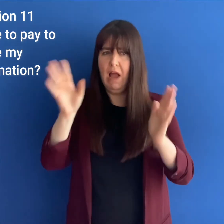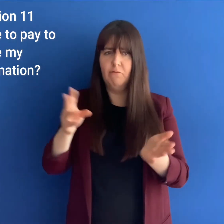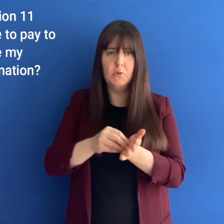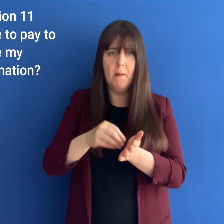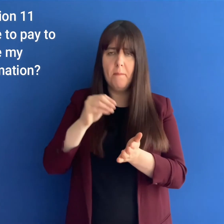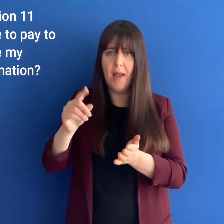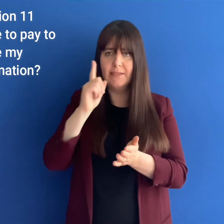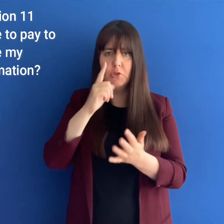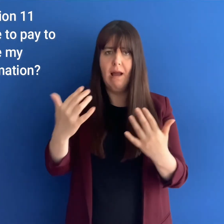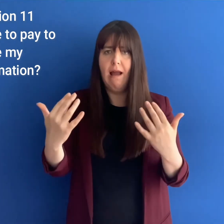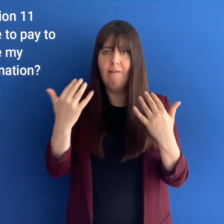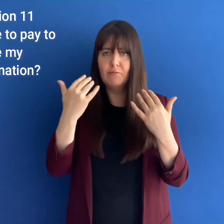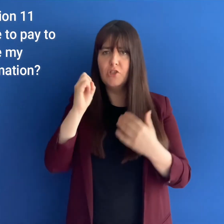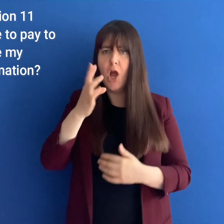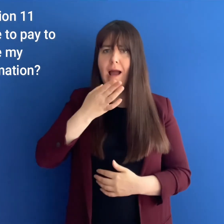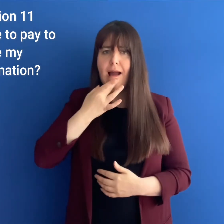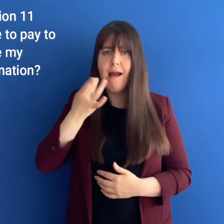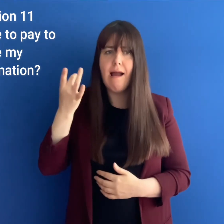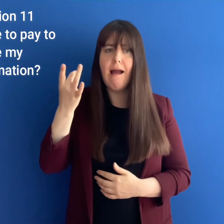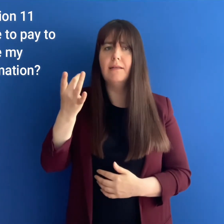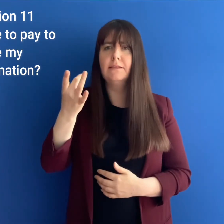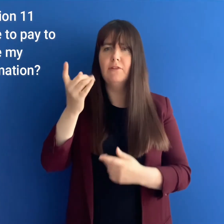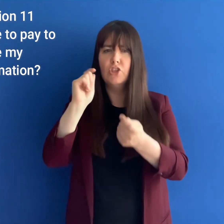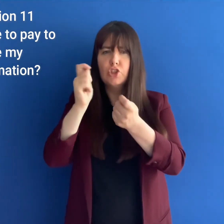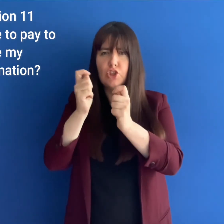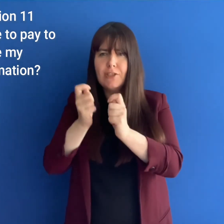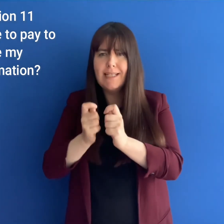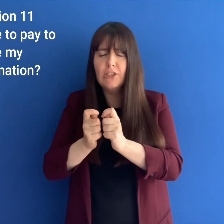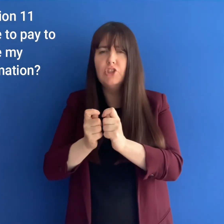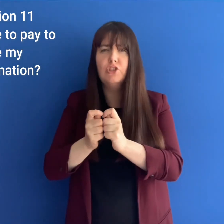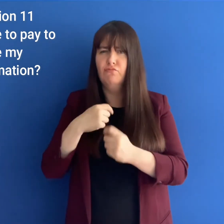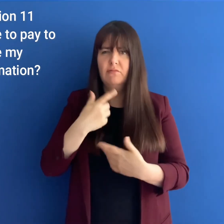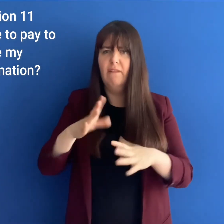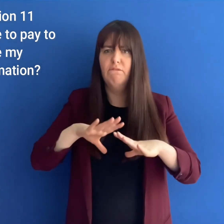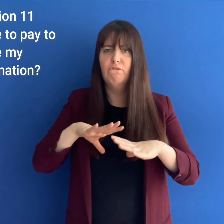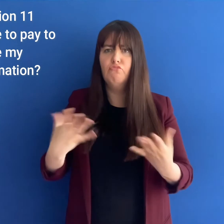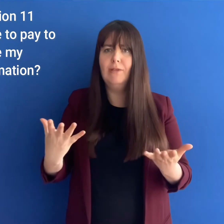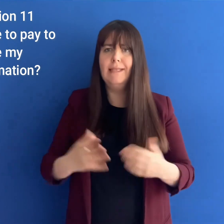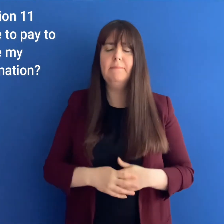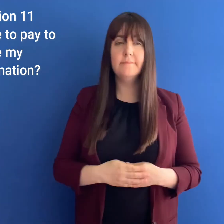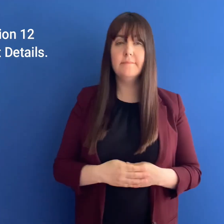No, you do not have to pay to see your information or to ask for changes to be made.